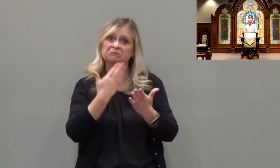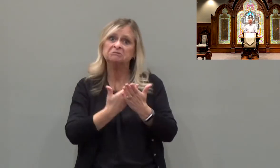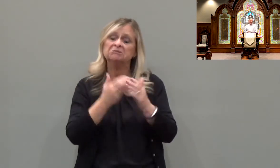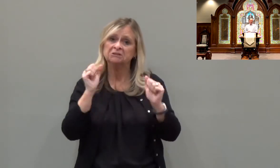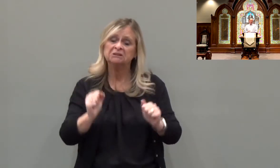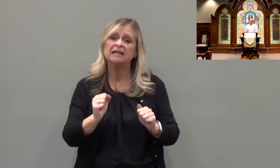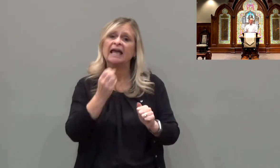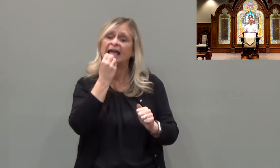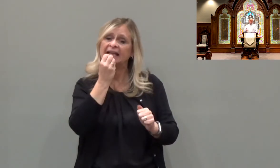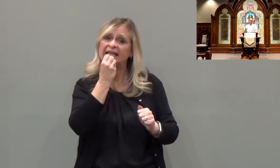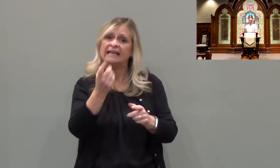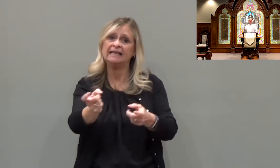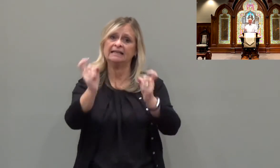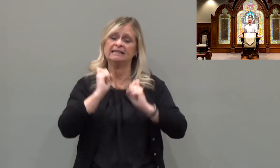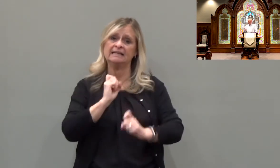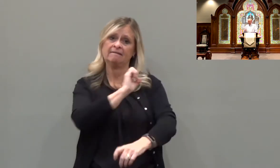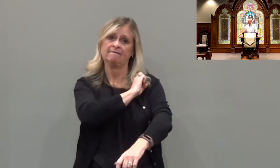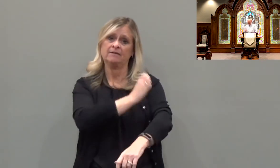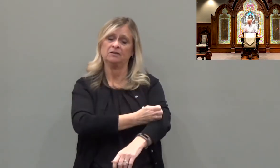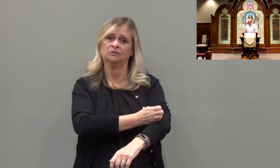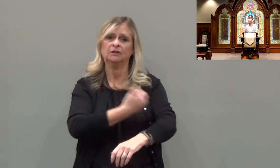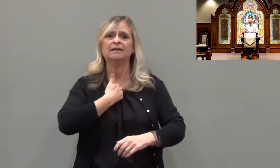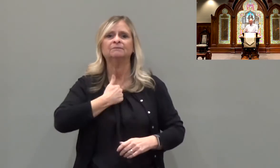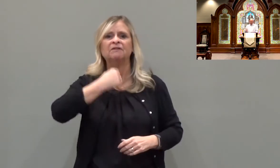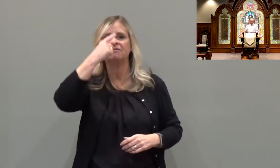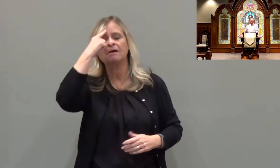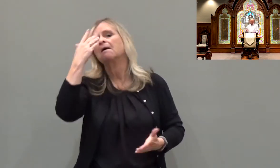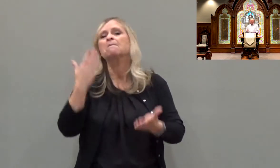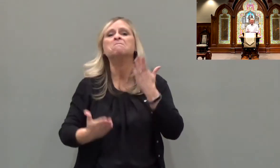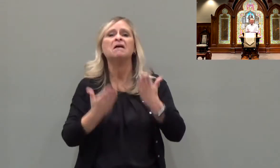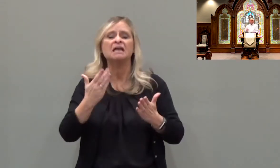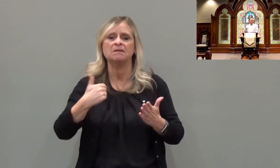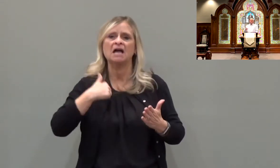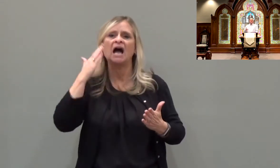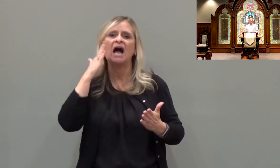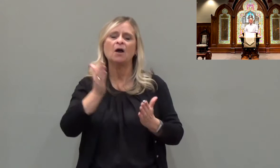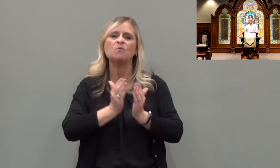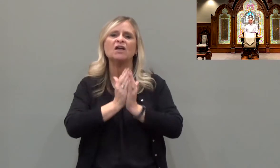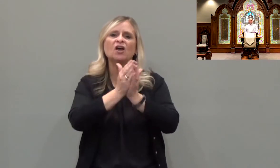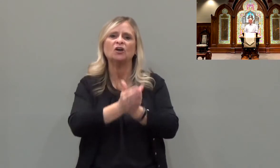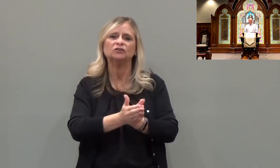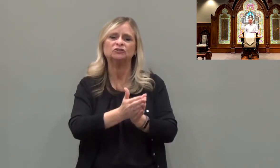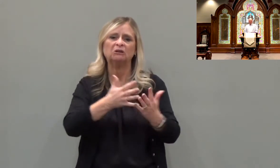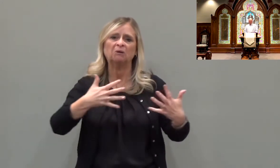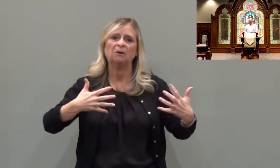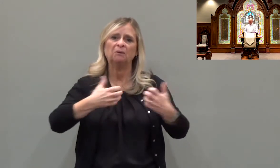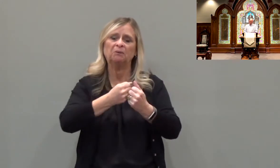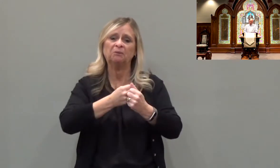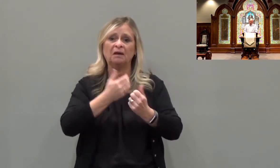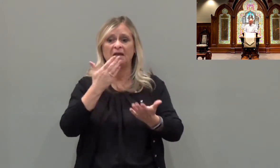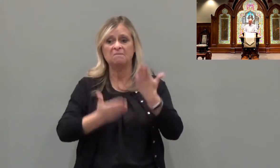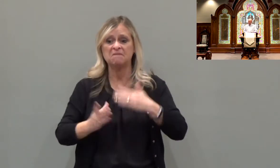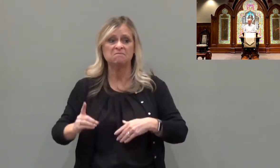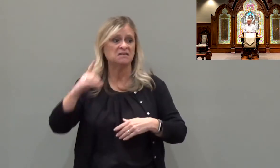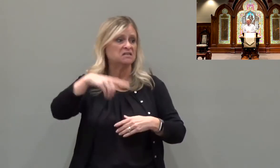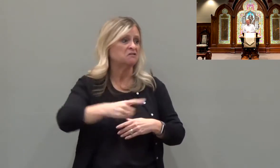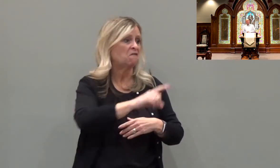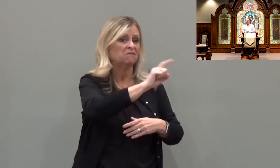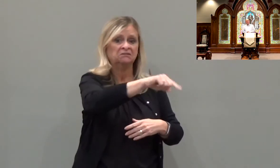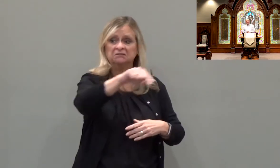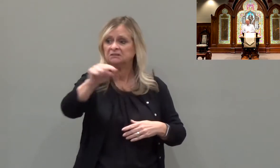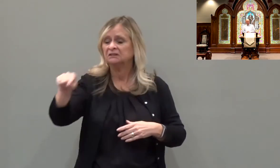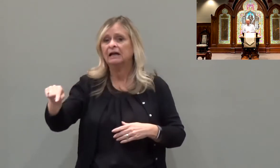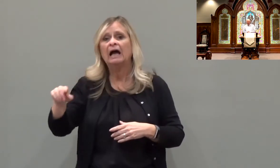supply. He thought to himself, one day I might be shipwrecked and I might find myself surrounded by dolphins, so I might as well